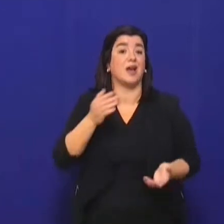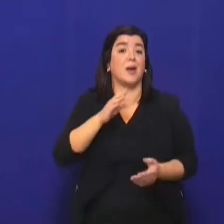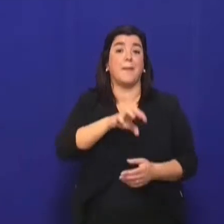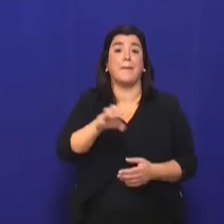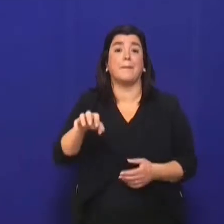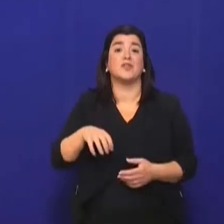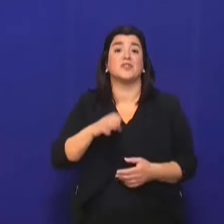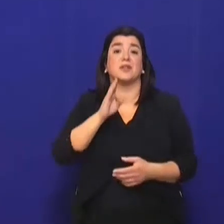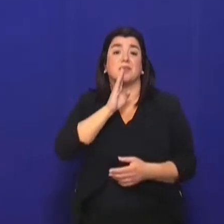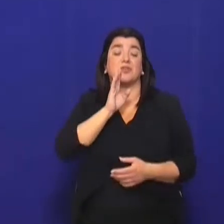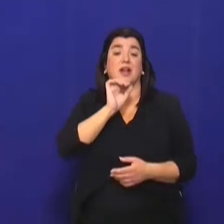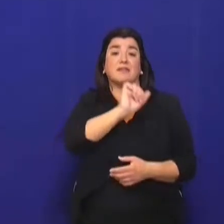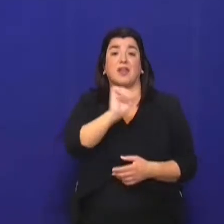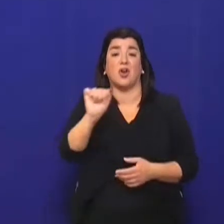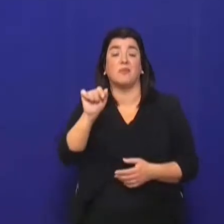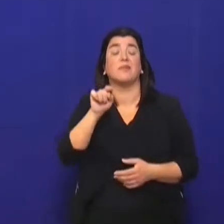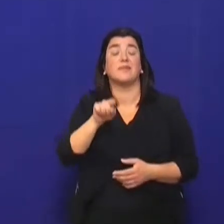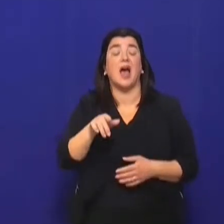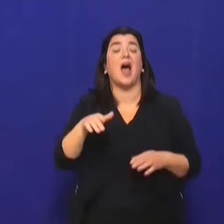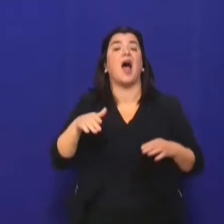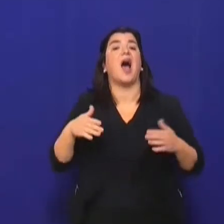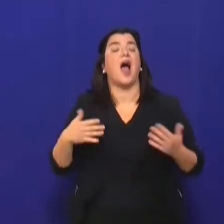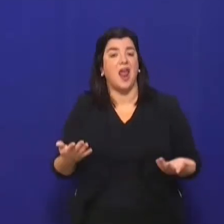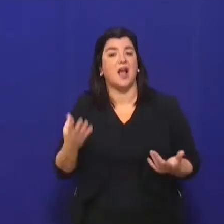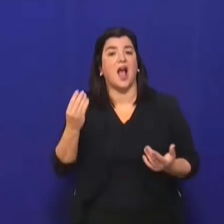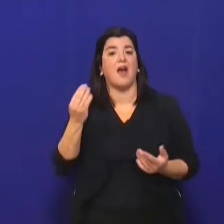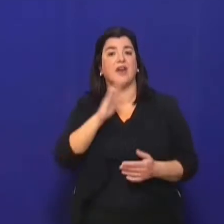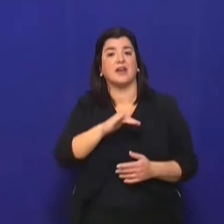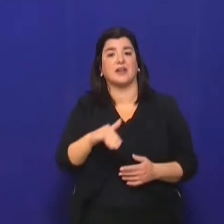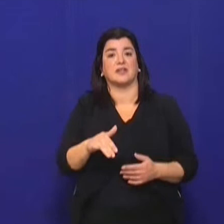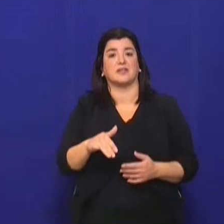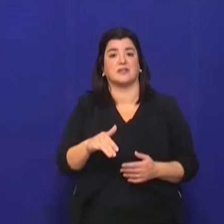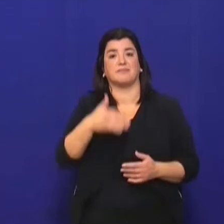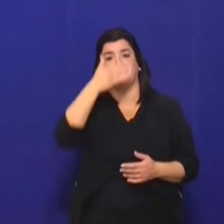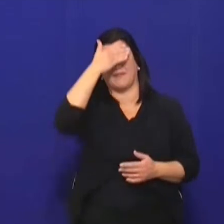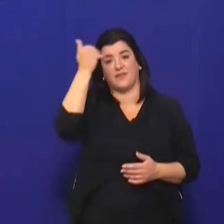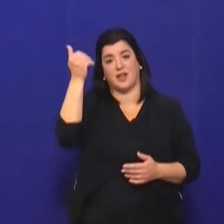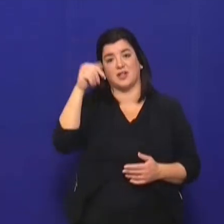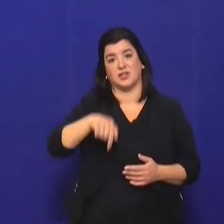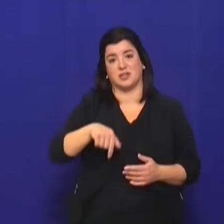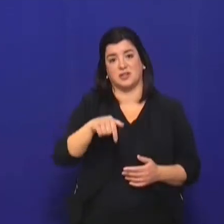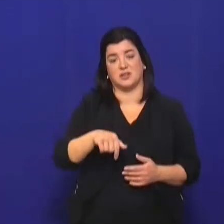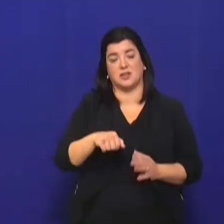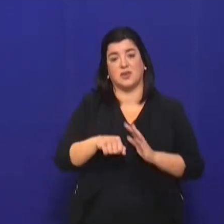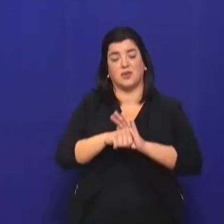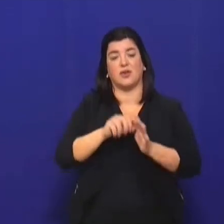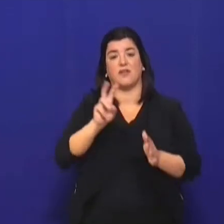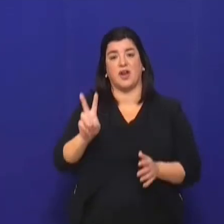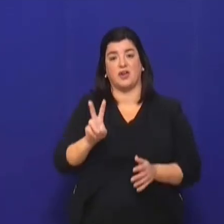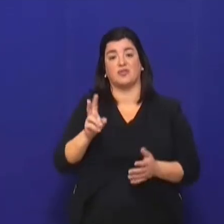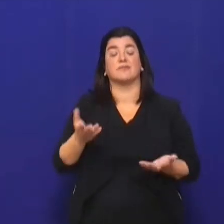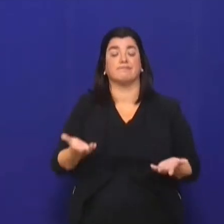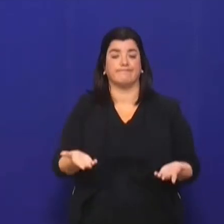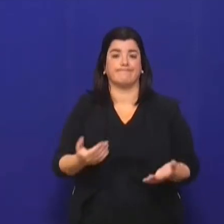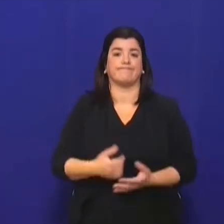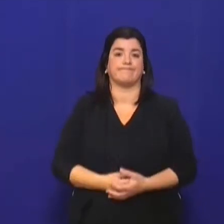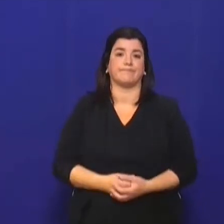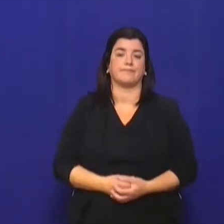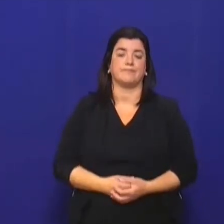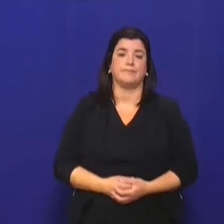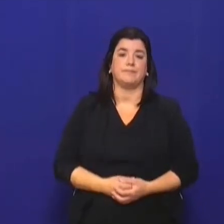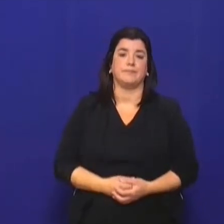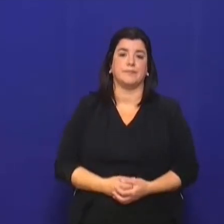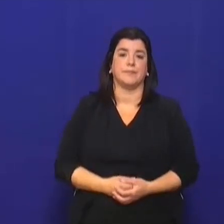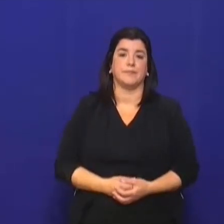qegħdin jikkaġunaw dawn in-numru ta' clusters li tajjeb ngħidu li numru sostanzjali minnhom kien qed jkunu kaġun ta' dan il-pik li